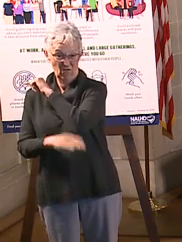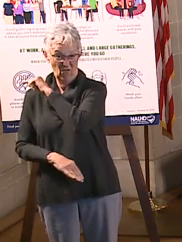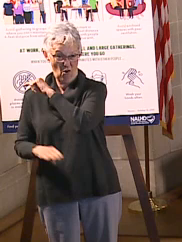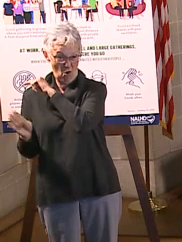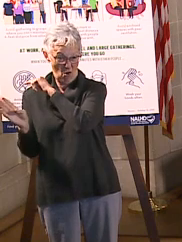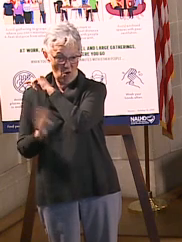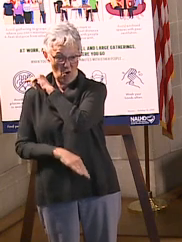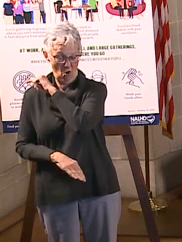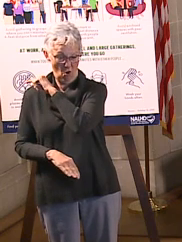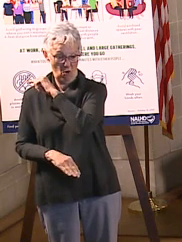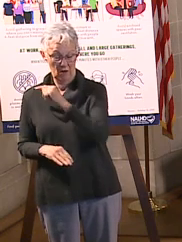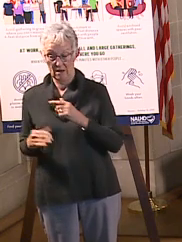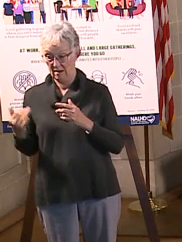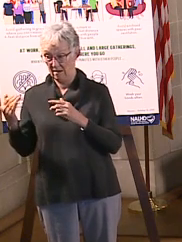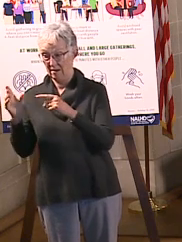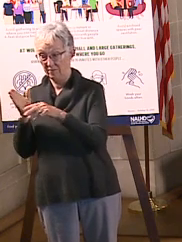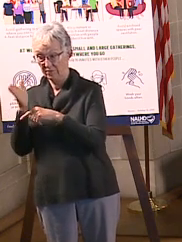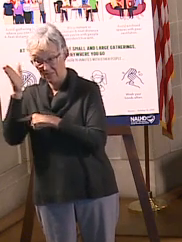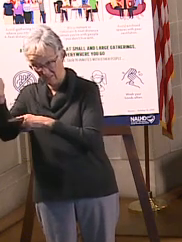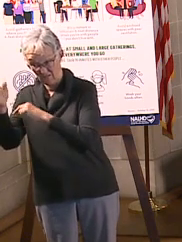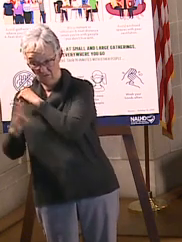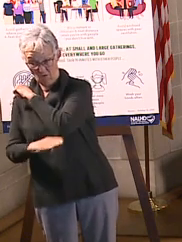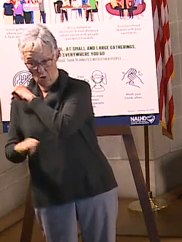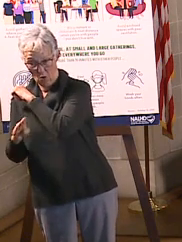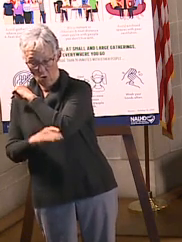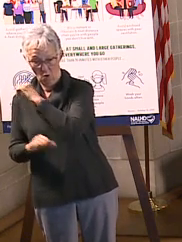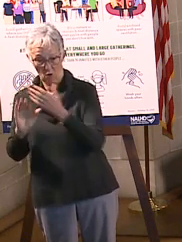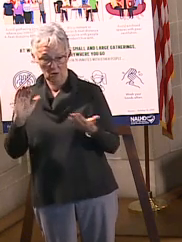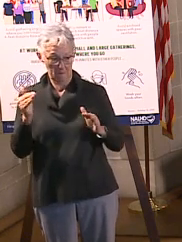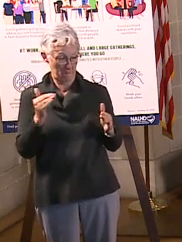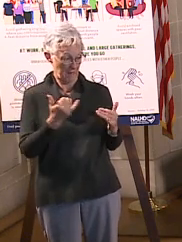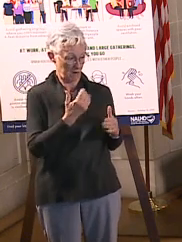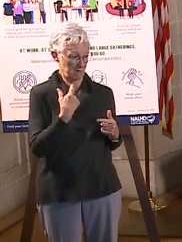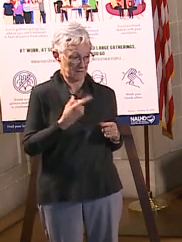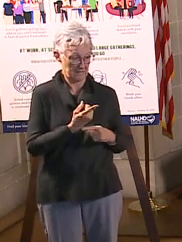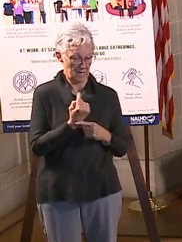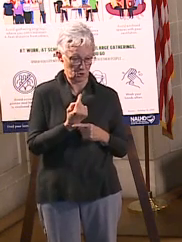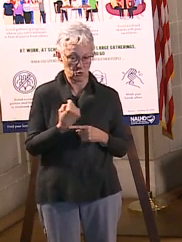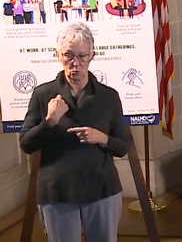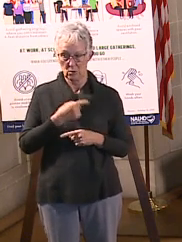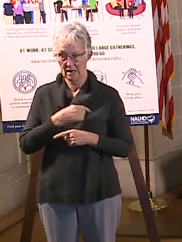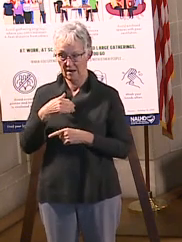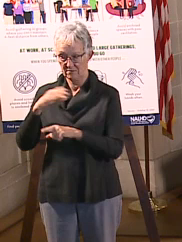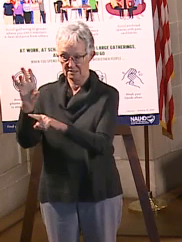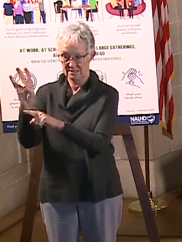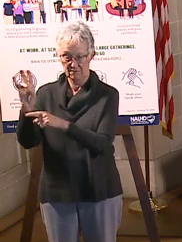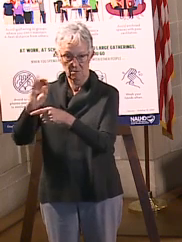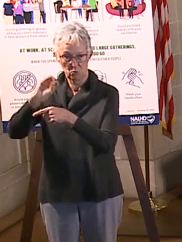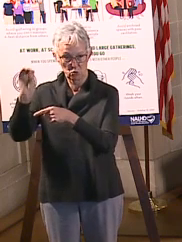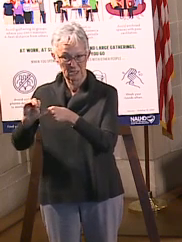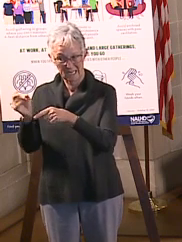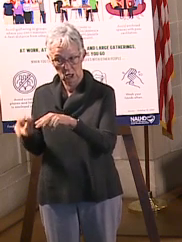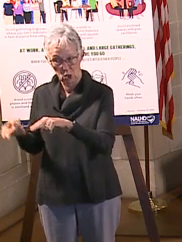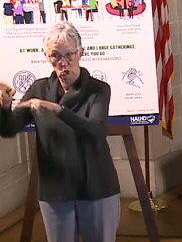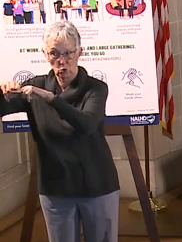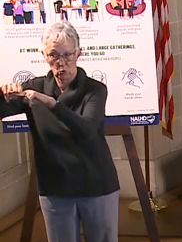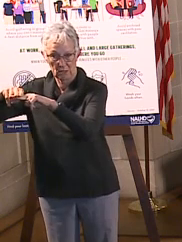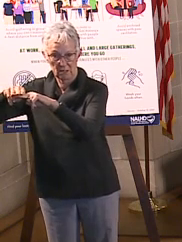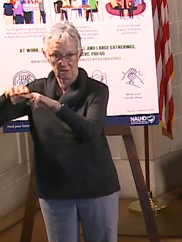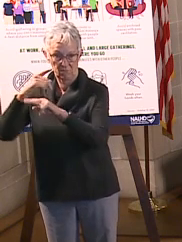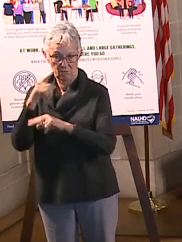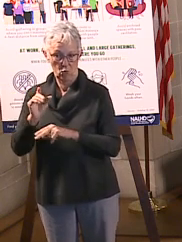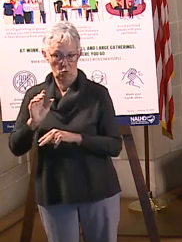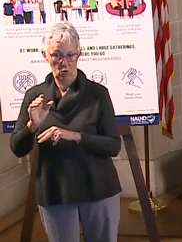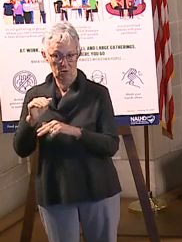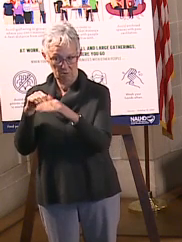across the university system, we're up 7% in applications for the fall semester. So the messaging, the programs that we've